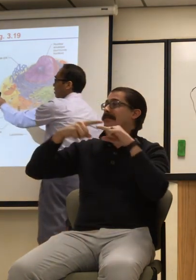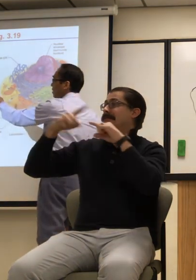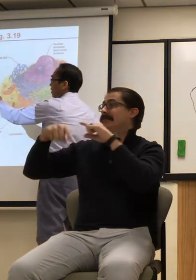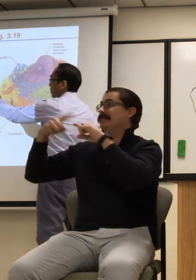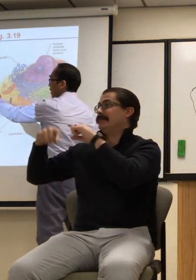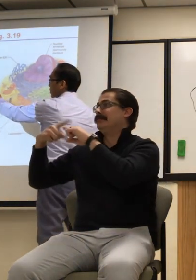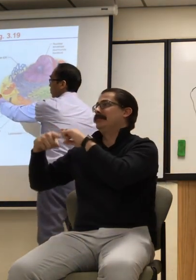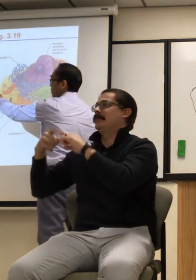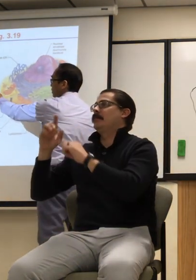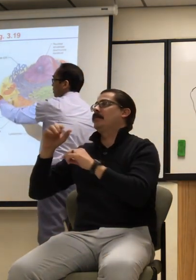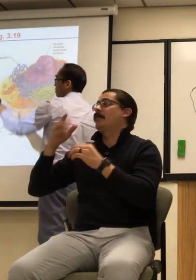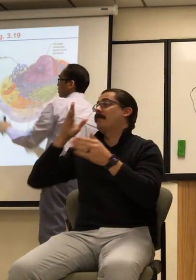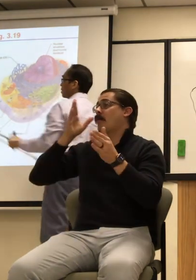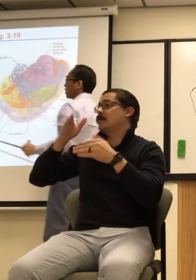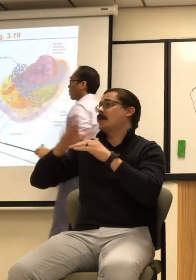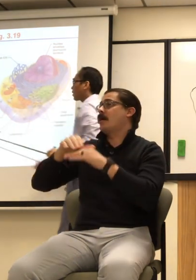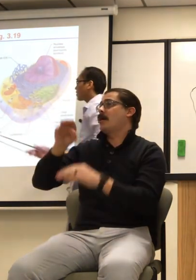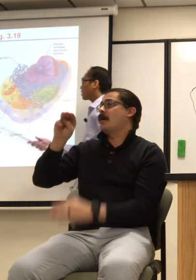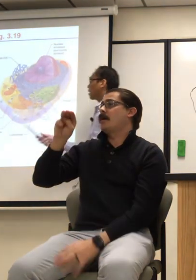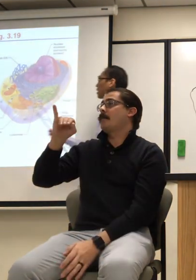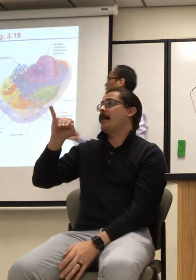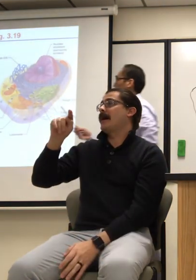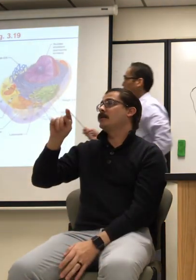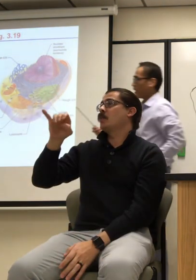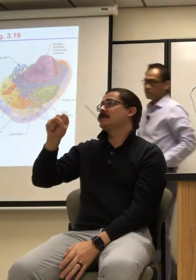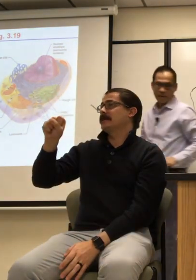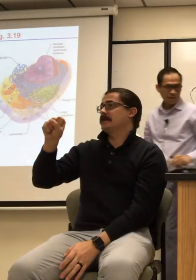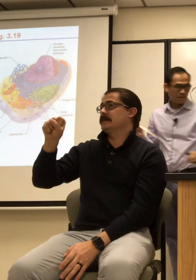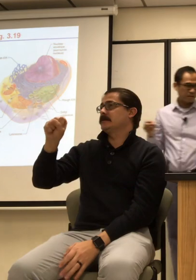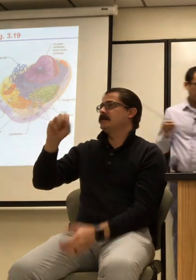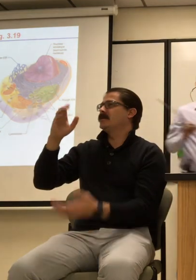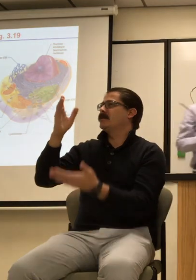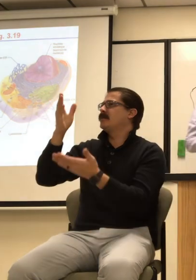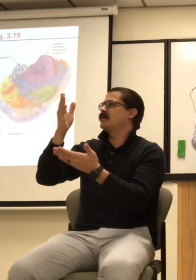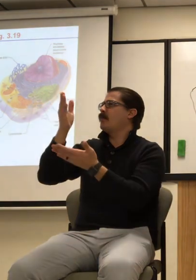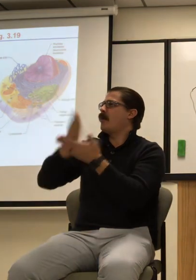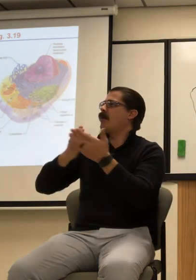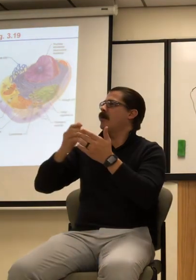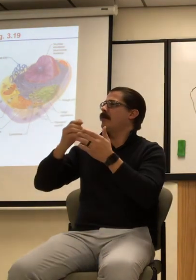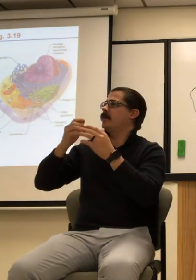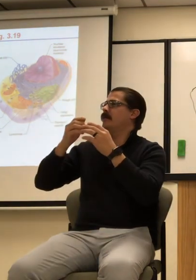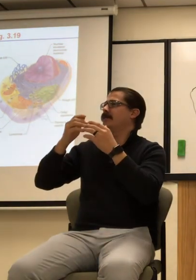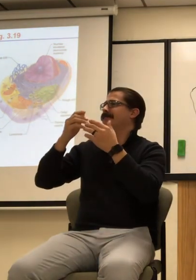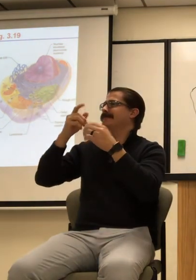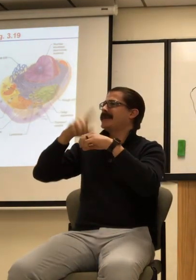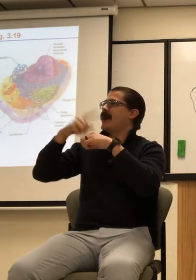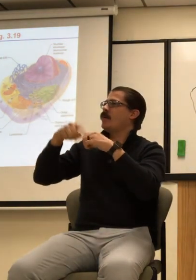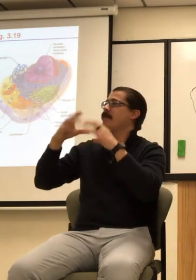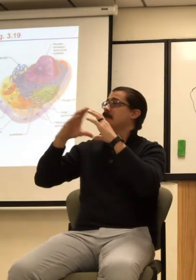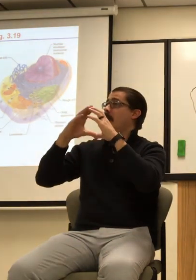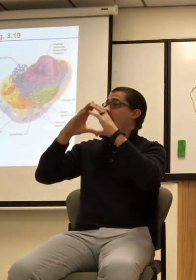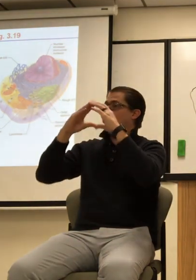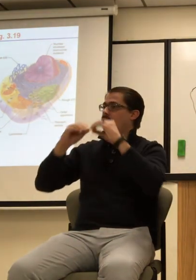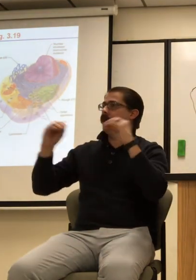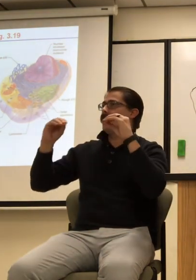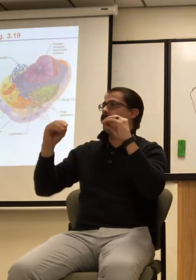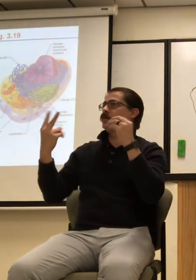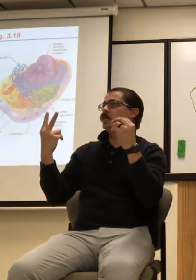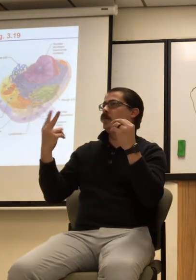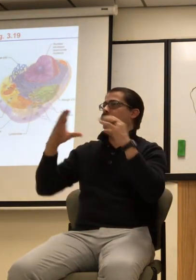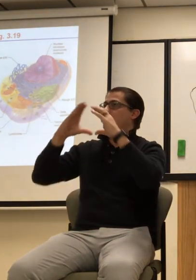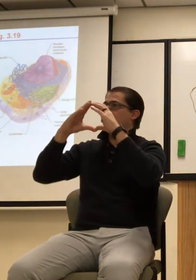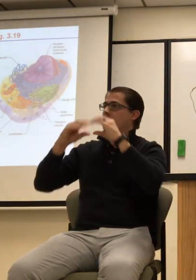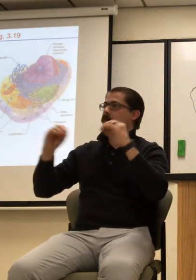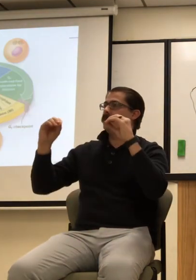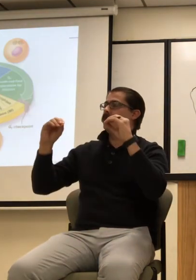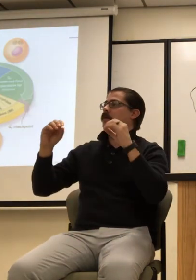focus on mitosis, the part of the life cycle of the cell where it divides. One cell becomes two. So the whole